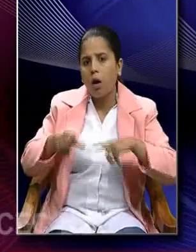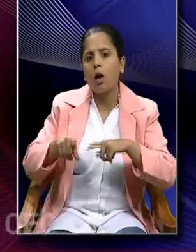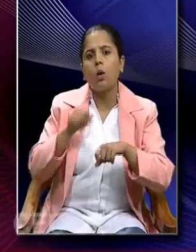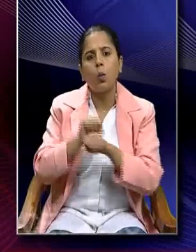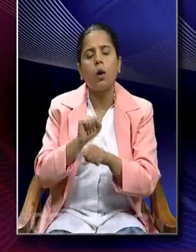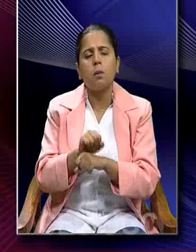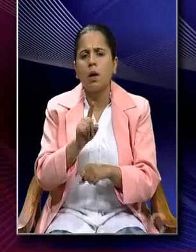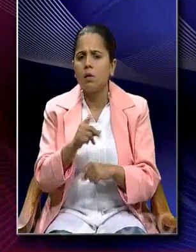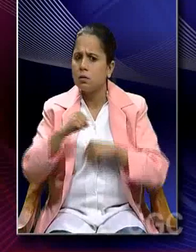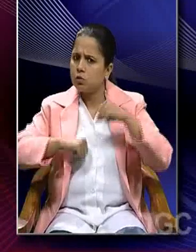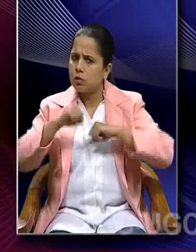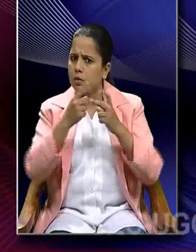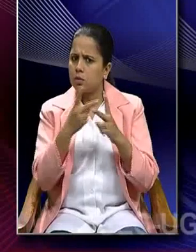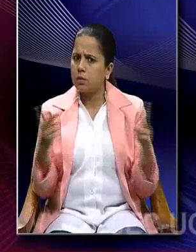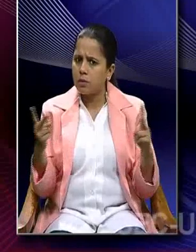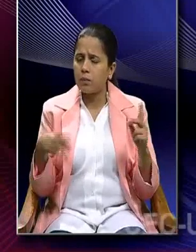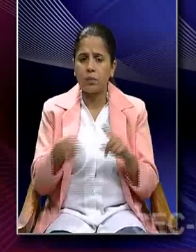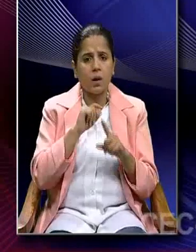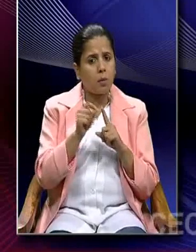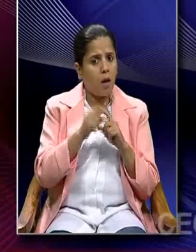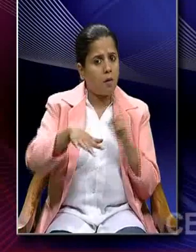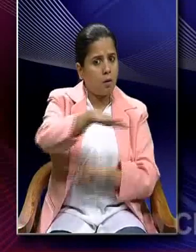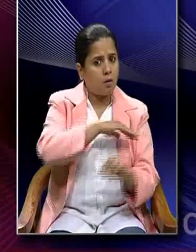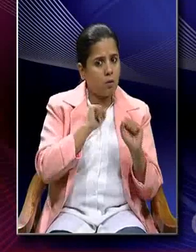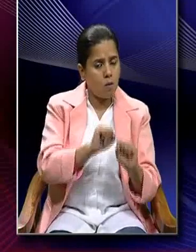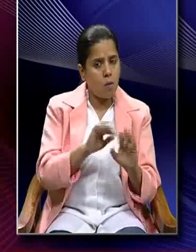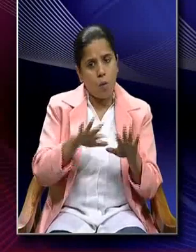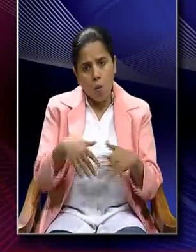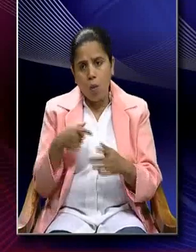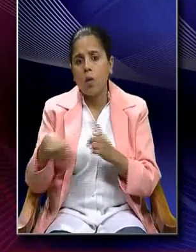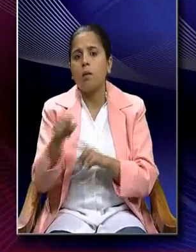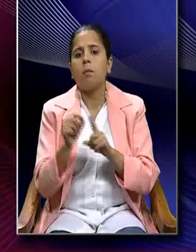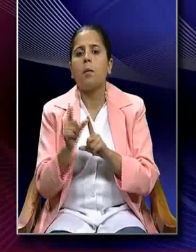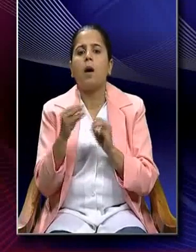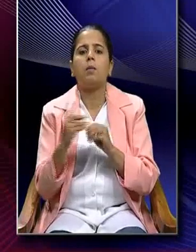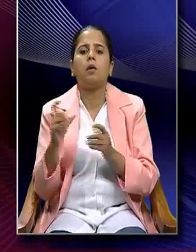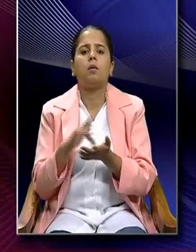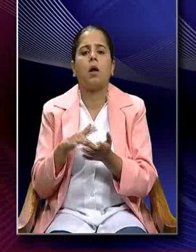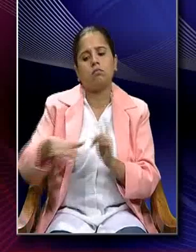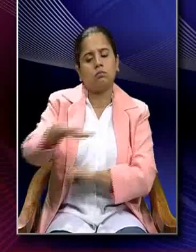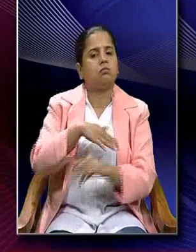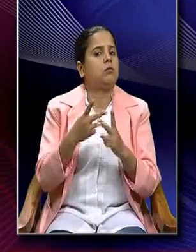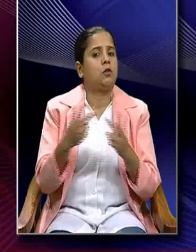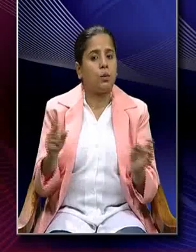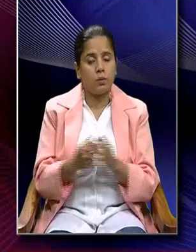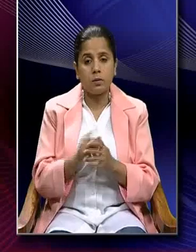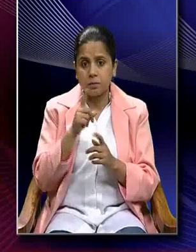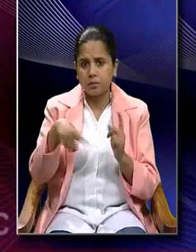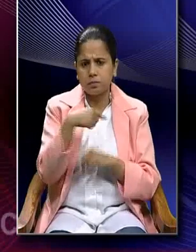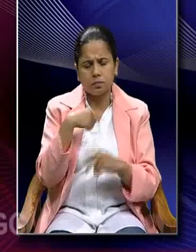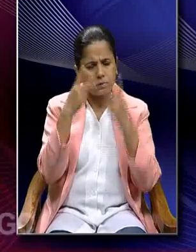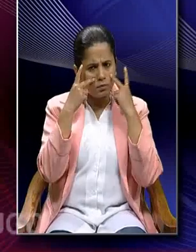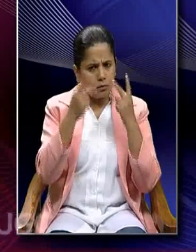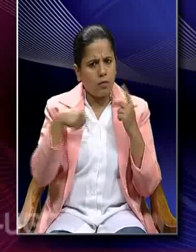structure both within the private sphere as well as in the public sphere. And in this,